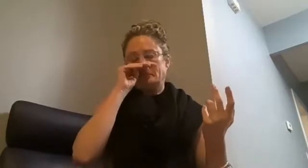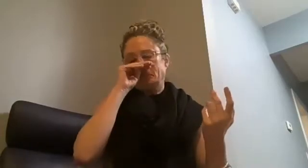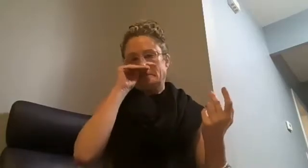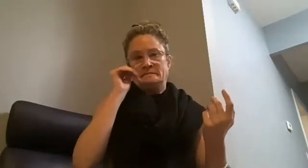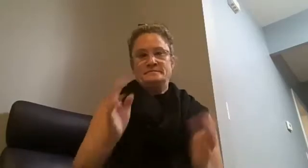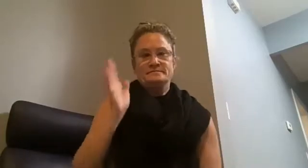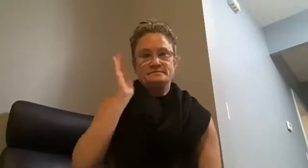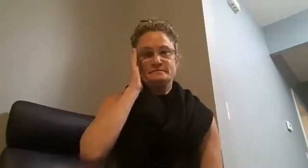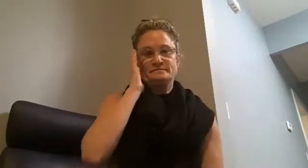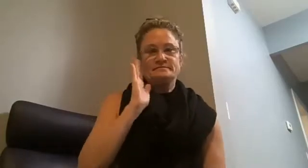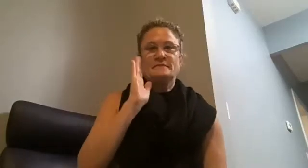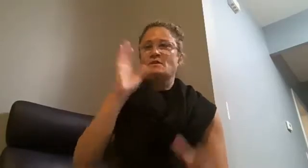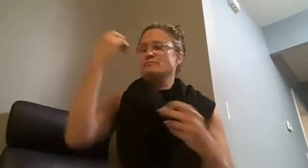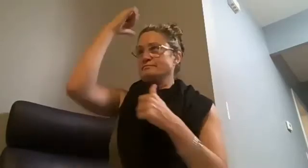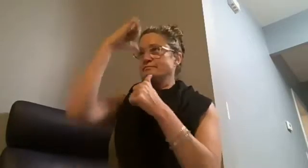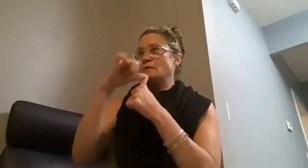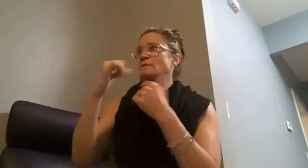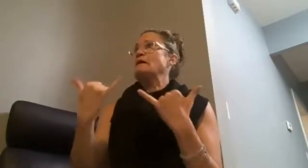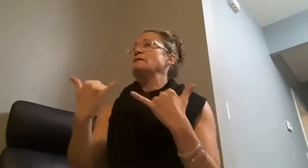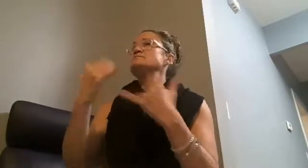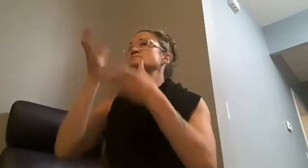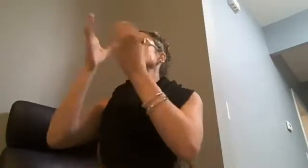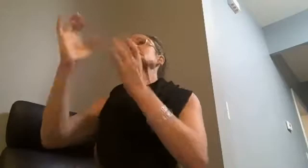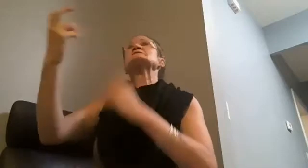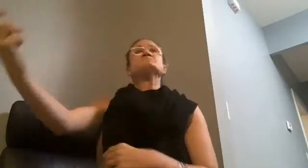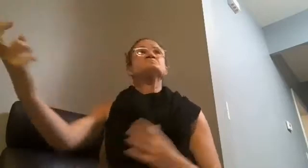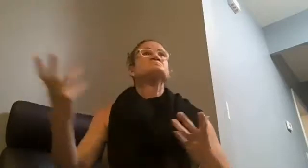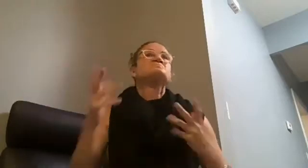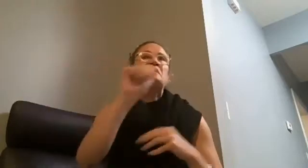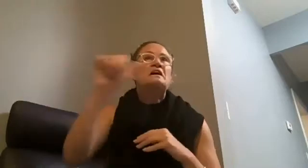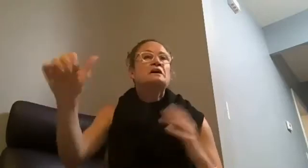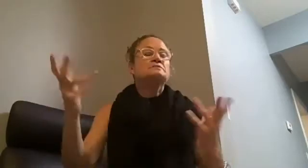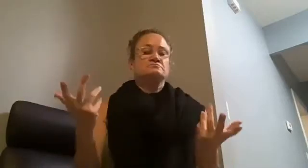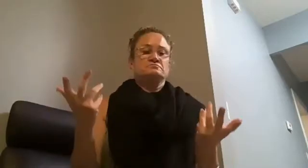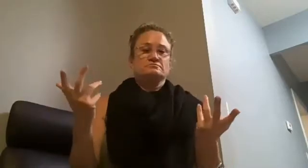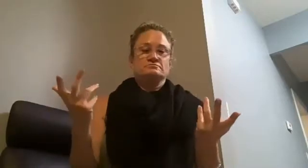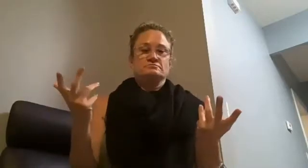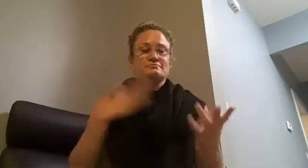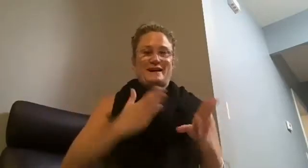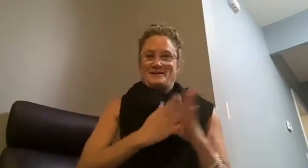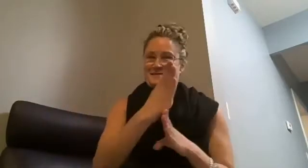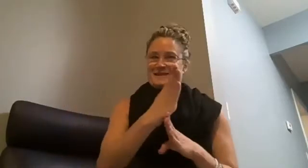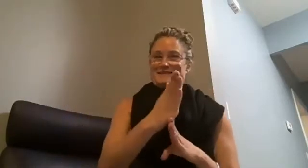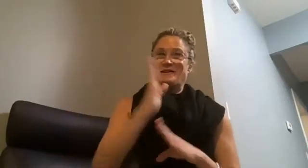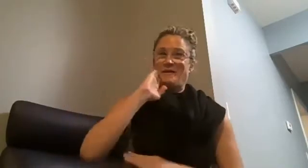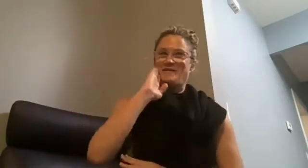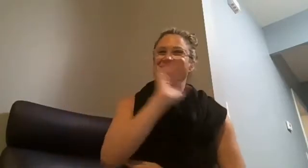so I come out of this blackout, and as a career blackout drinker, as any of you who also were blackout drinkers know, you